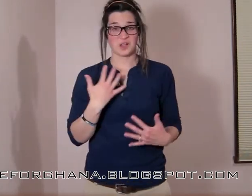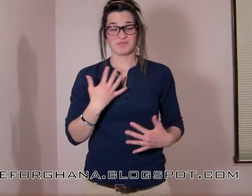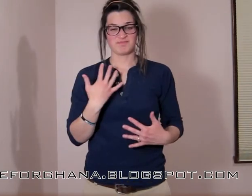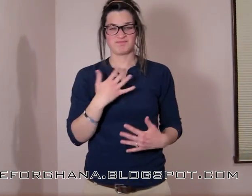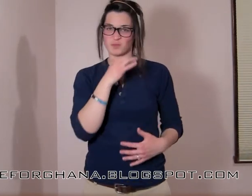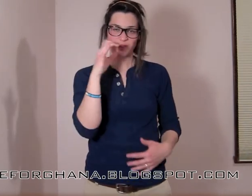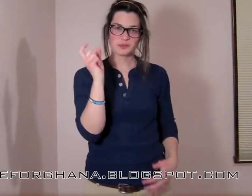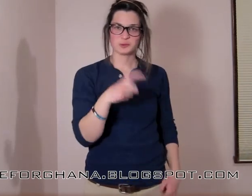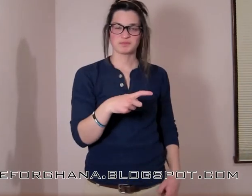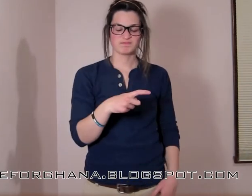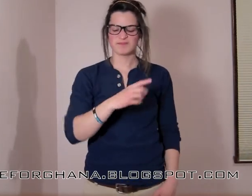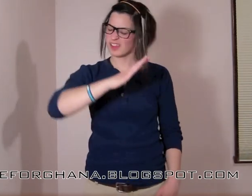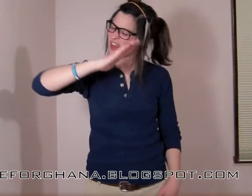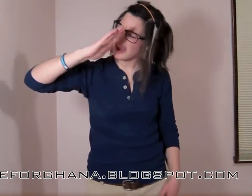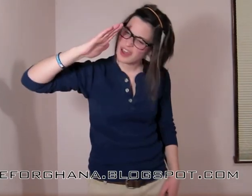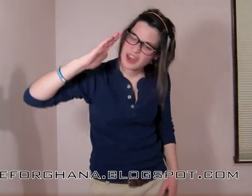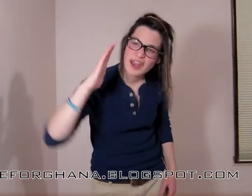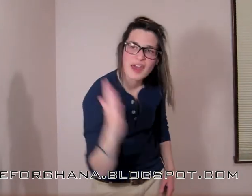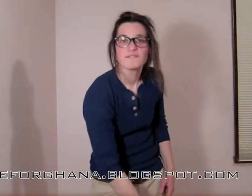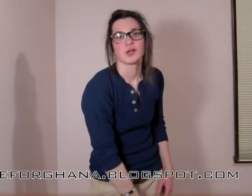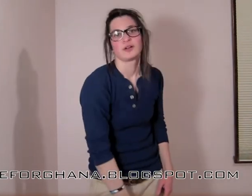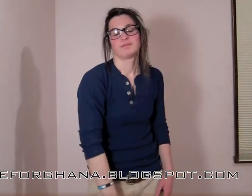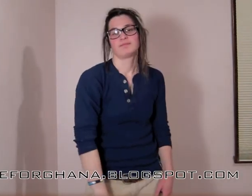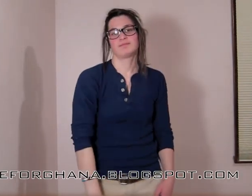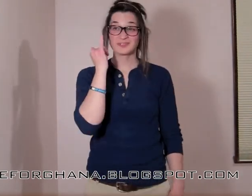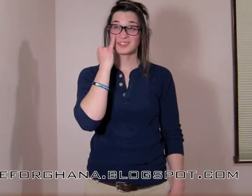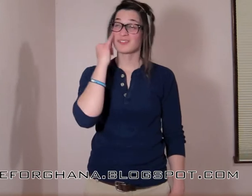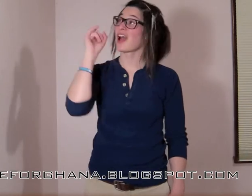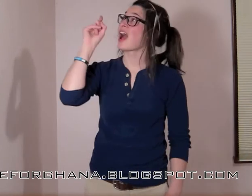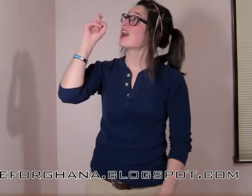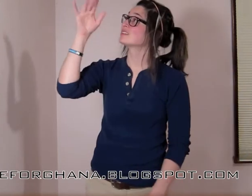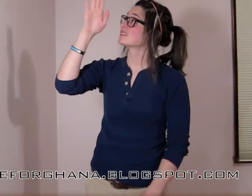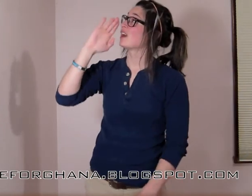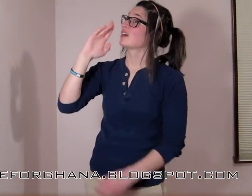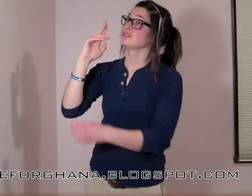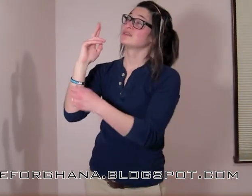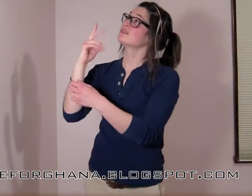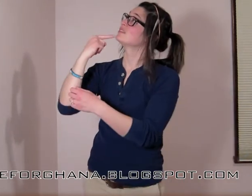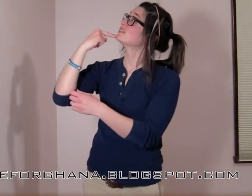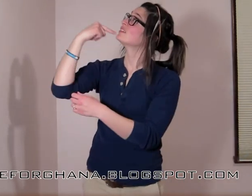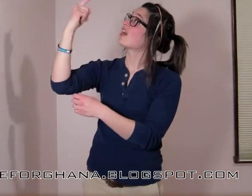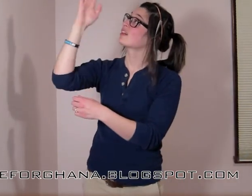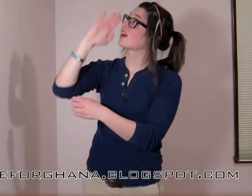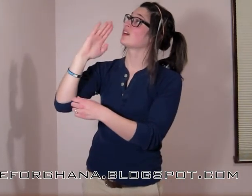With Him, you never have to be afraid, ever. If you ask God or tell